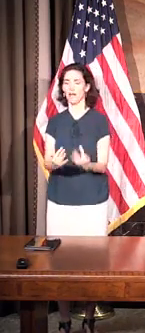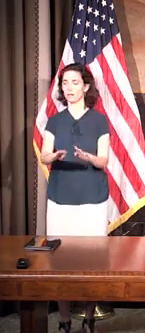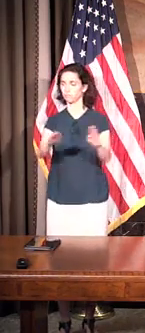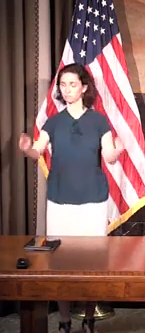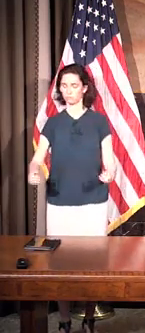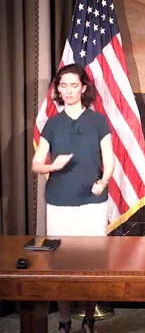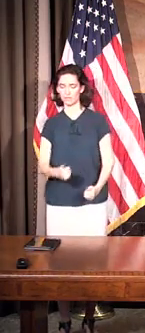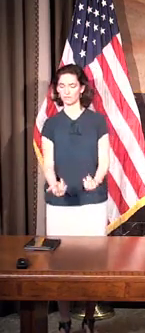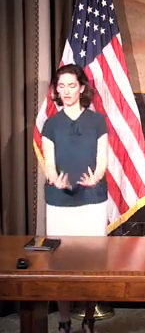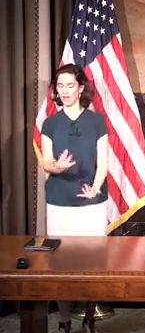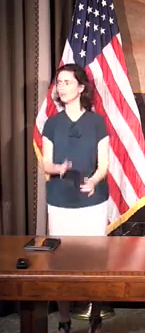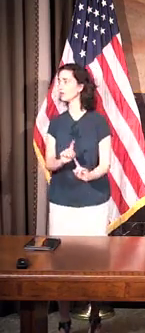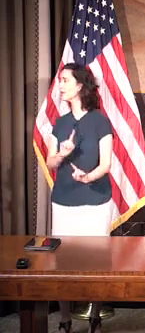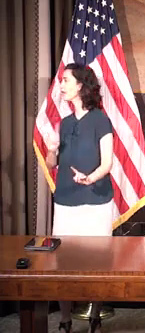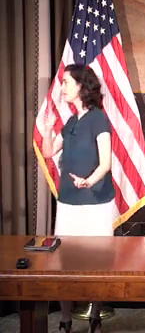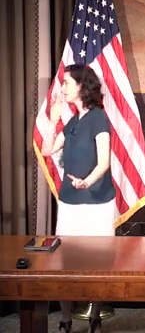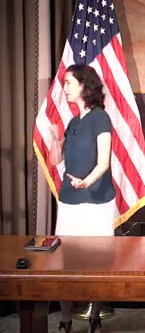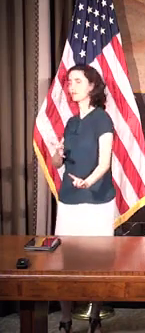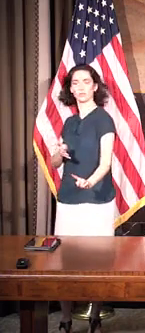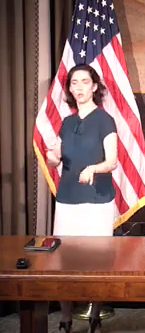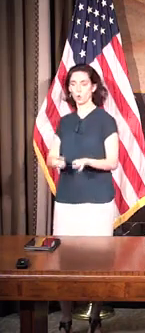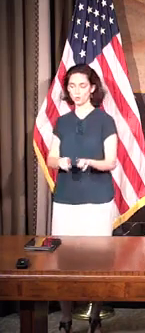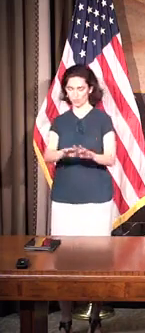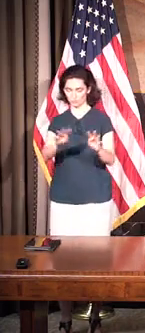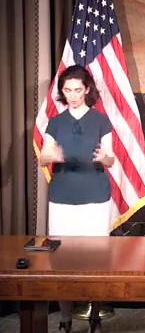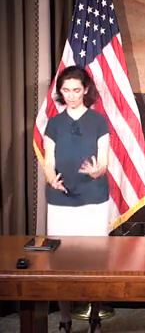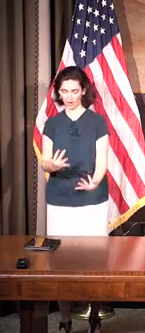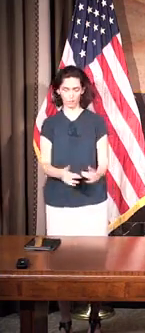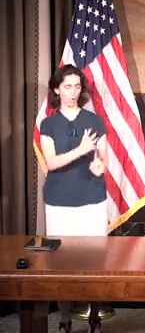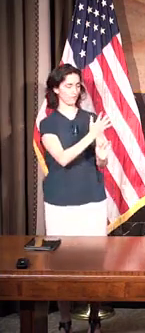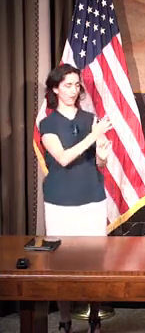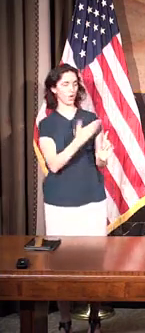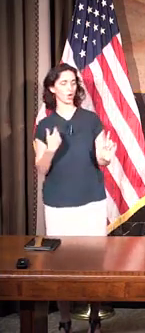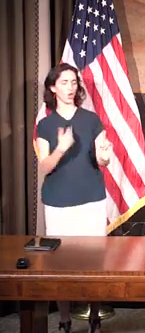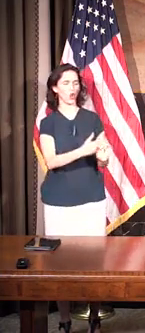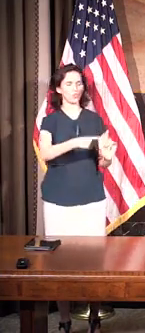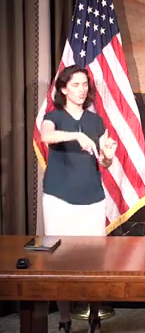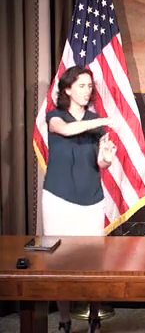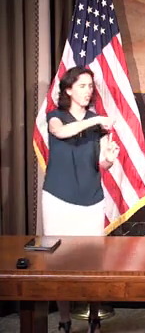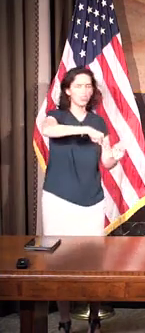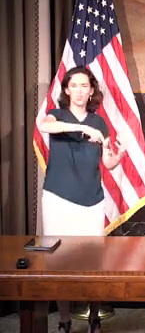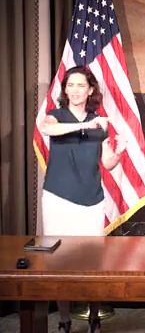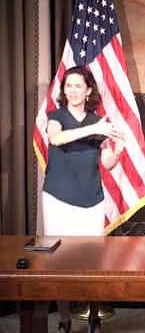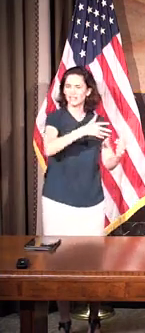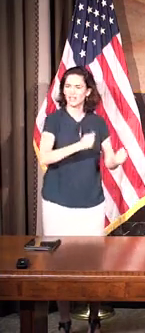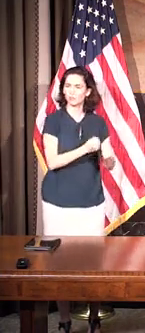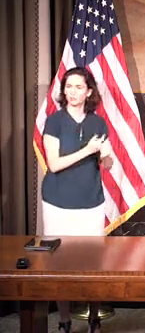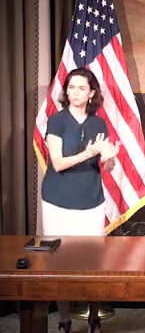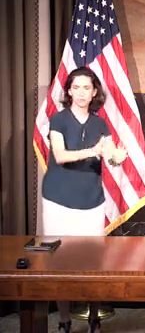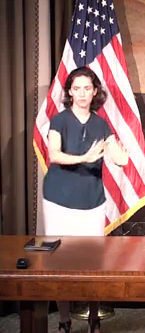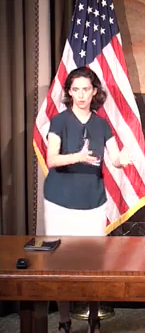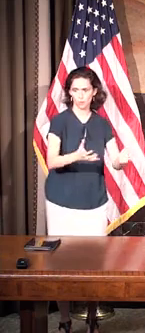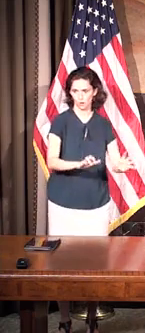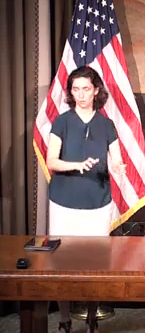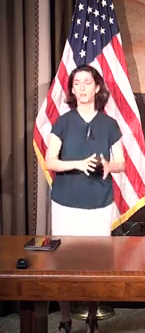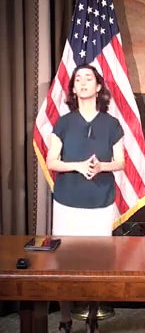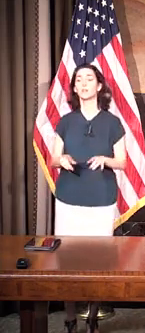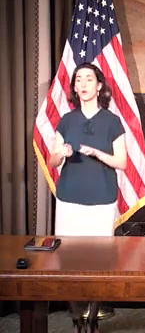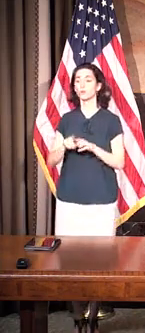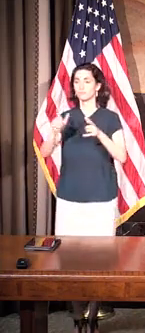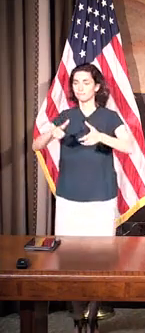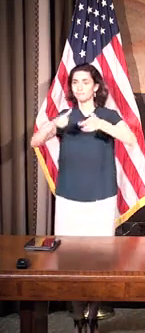combustibles near those open flame type of heating methods. Smoke alarms and carbon monoxide alarms truly do save lives, so check to